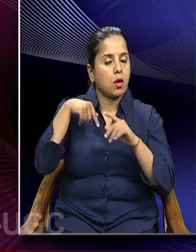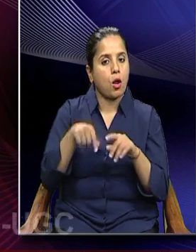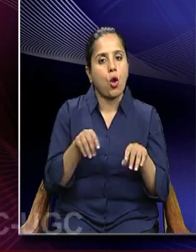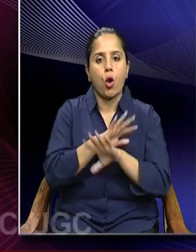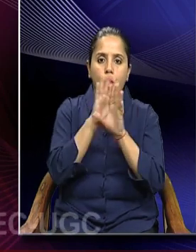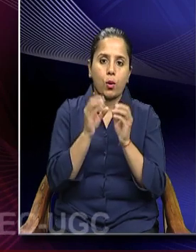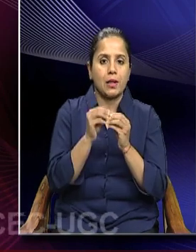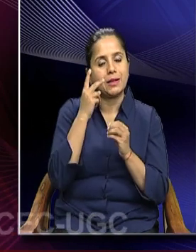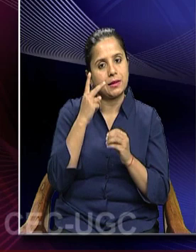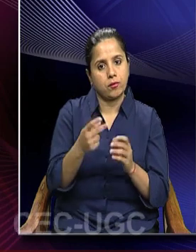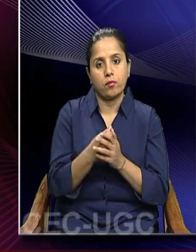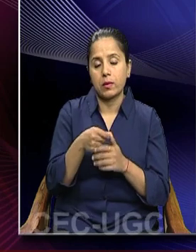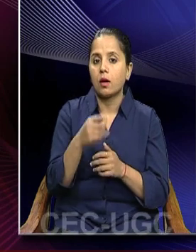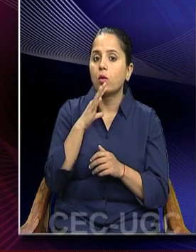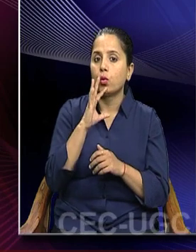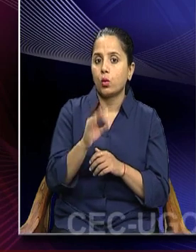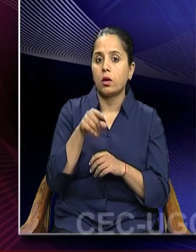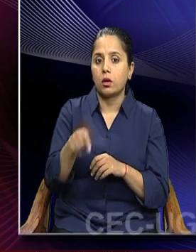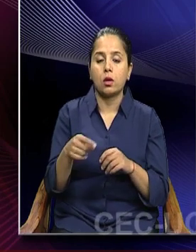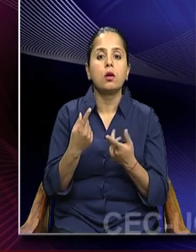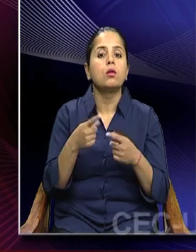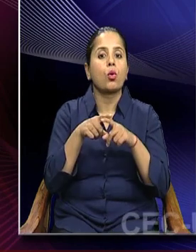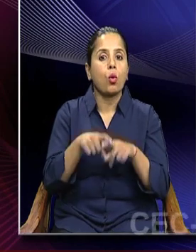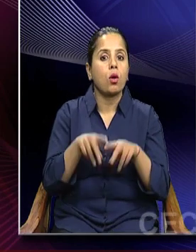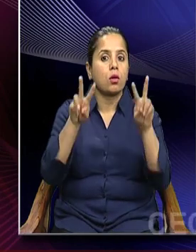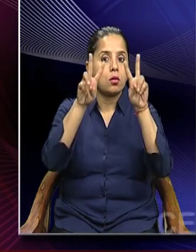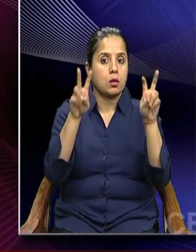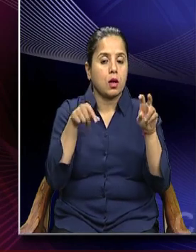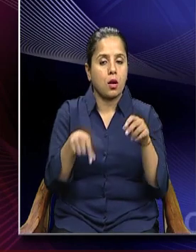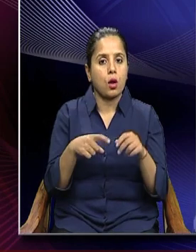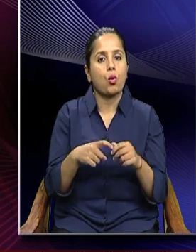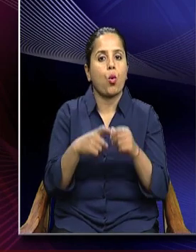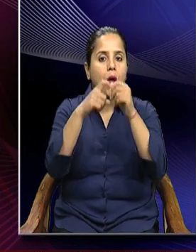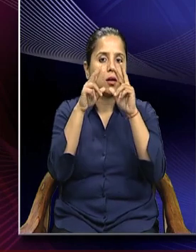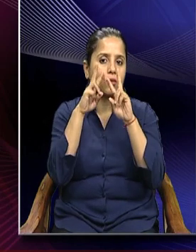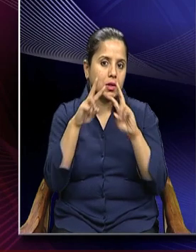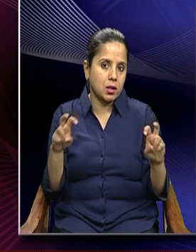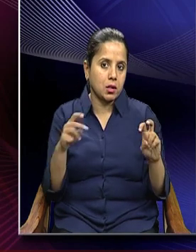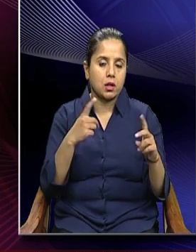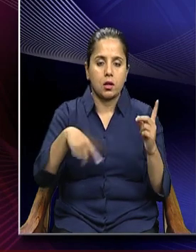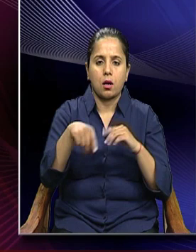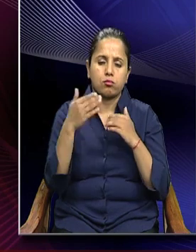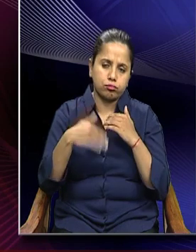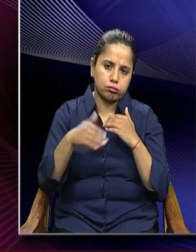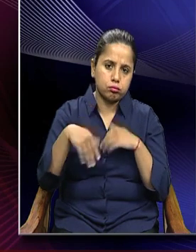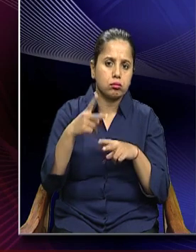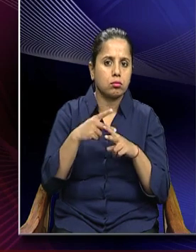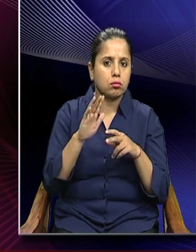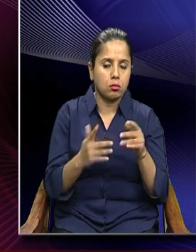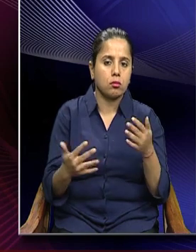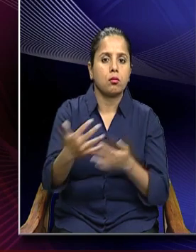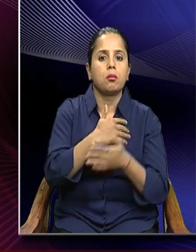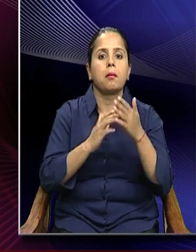holistic. So, reality is context dependent according to qualitative research, and it is continuously constructed